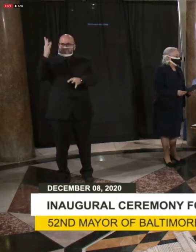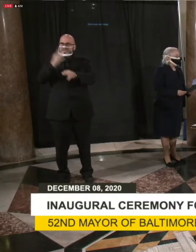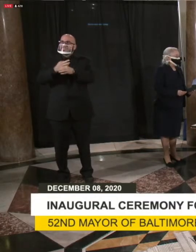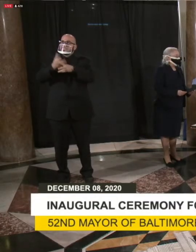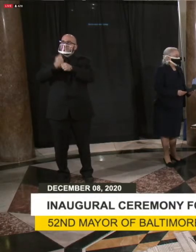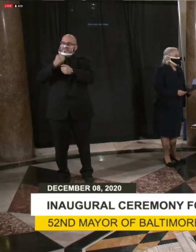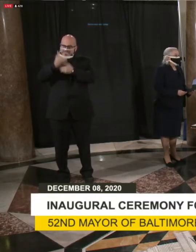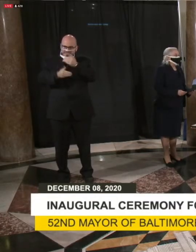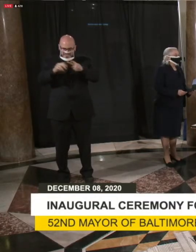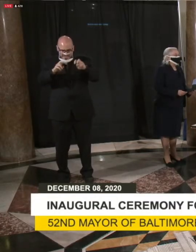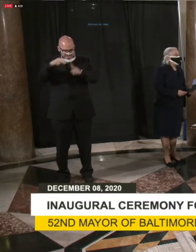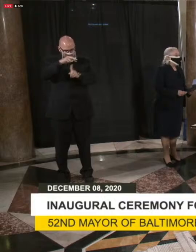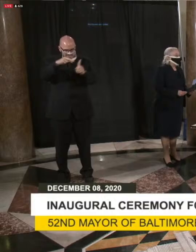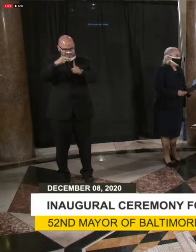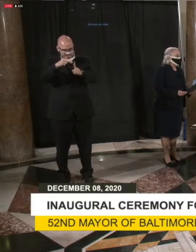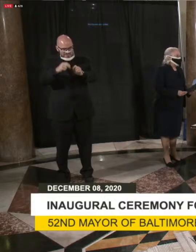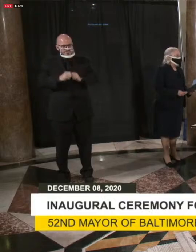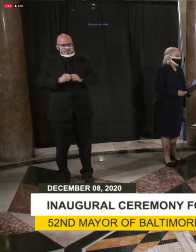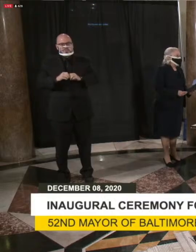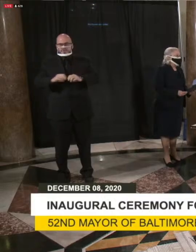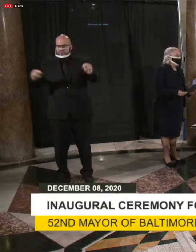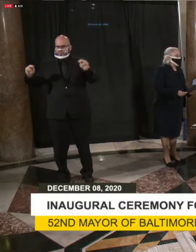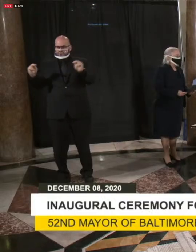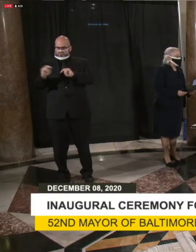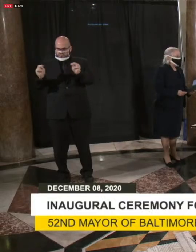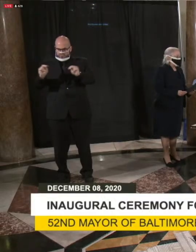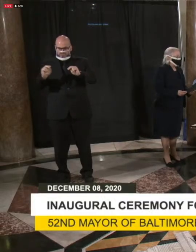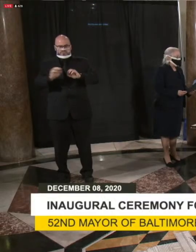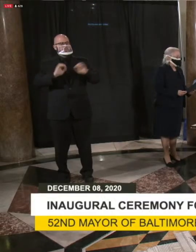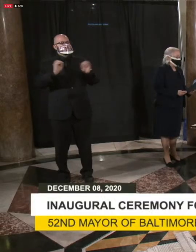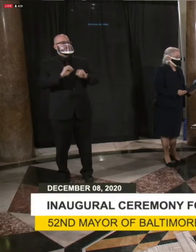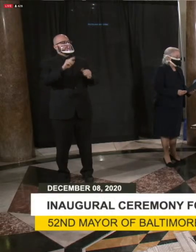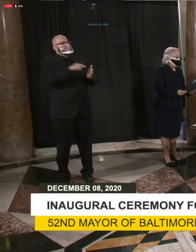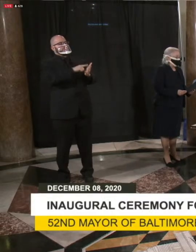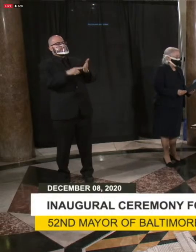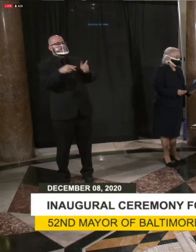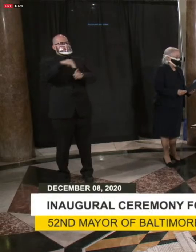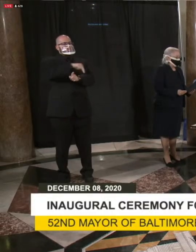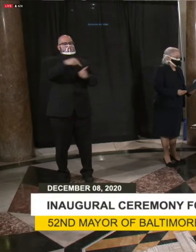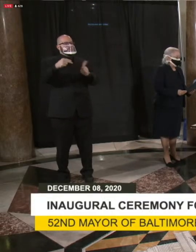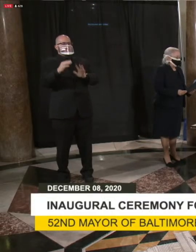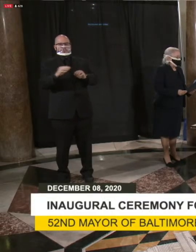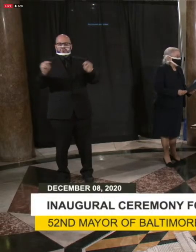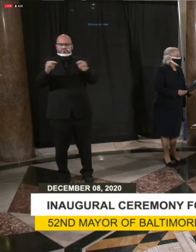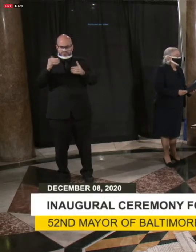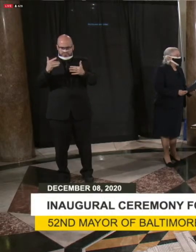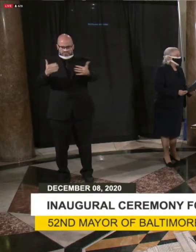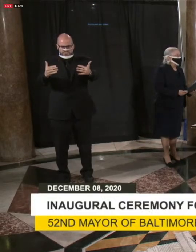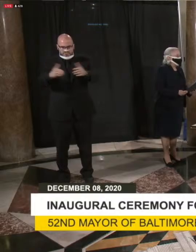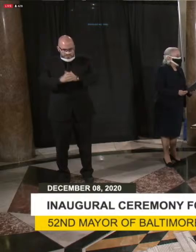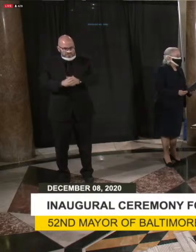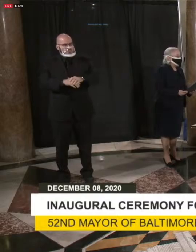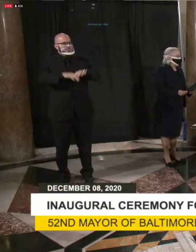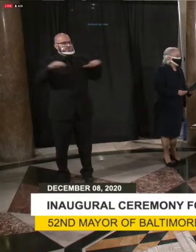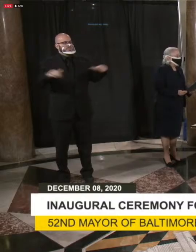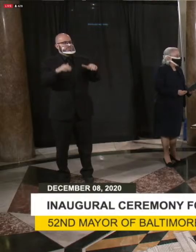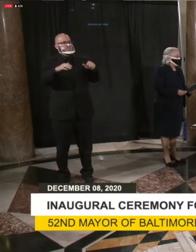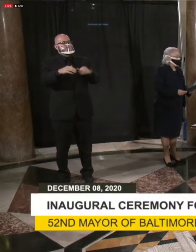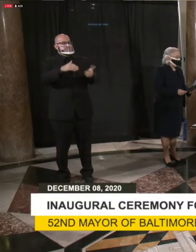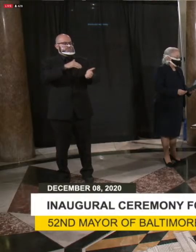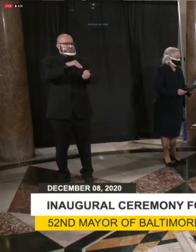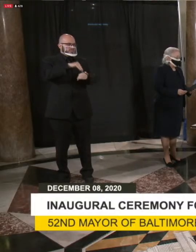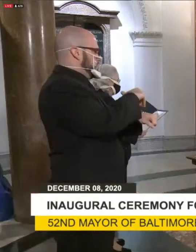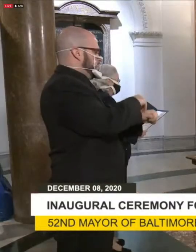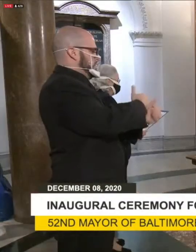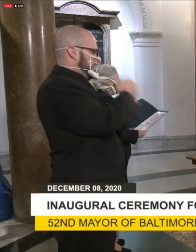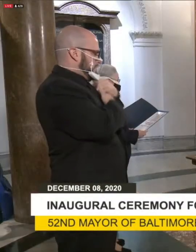diligently and faithfully, without partiality or prejudice, without partiality or prejudice, execute the office of execute